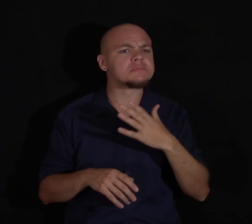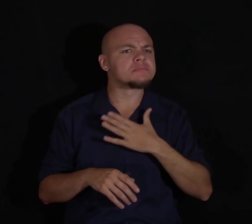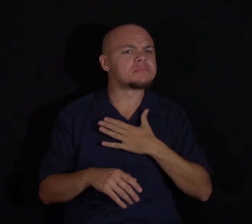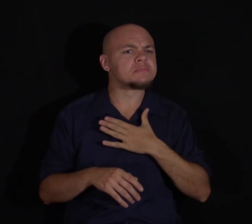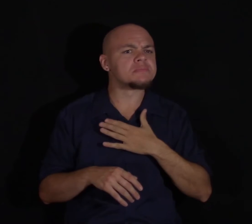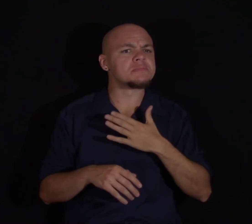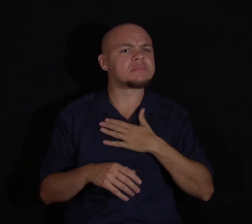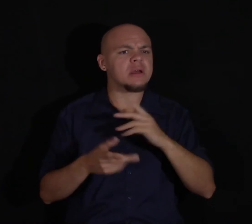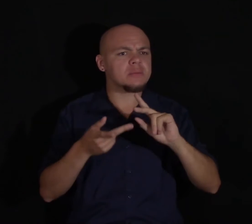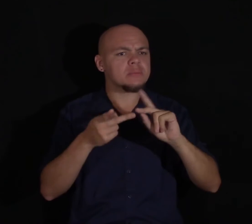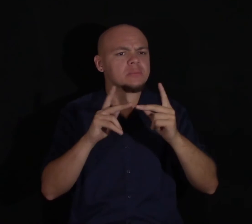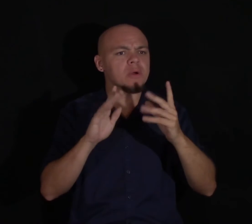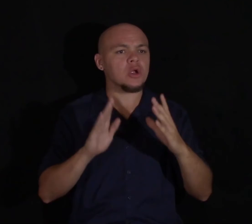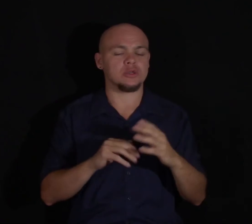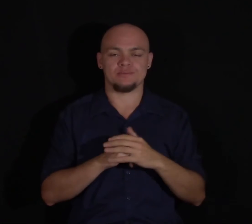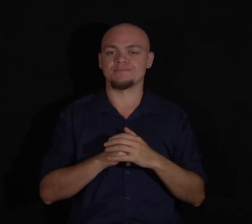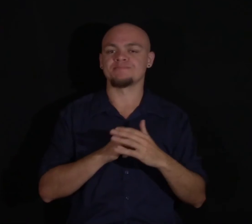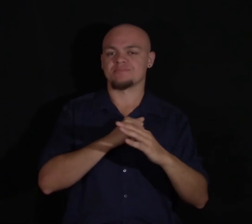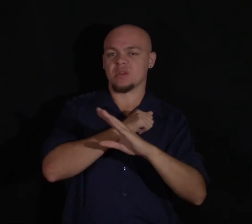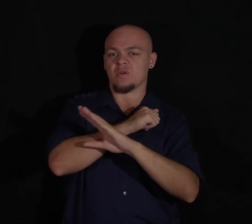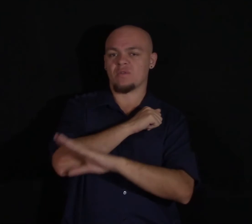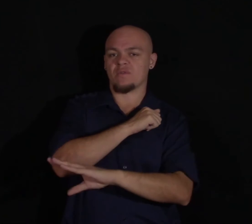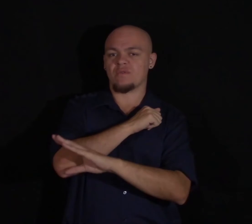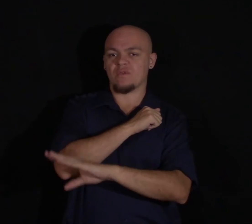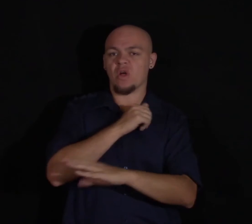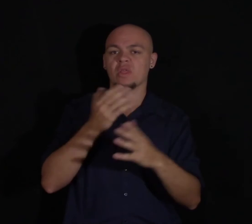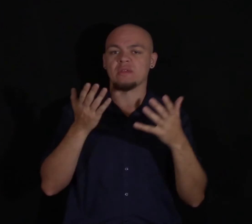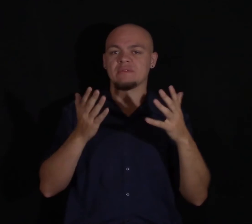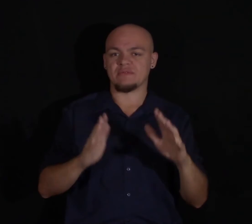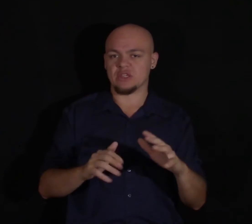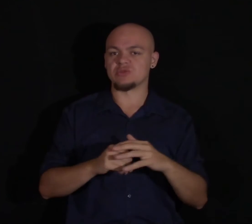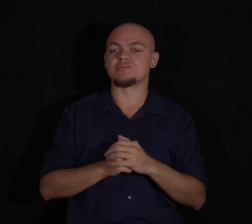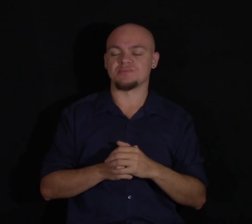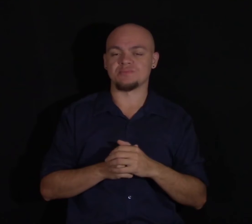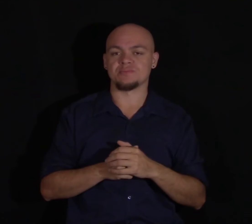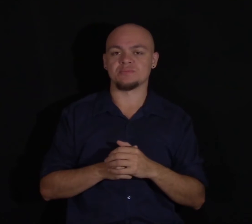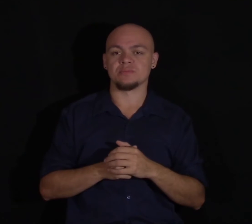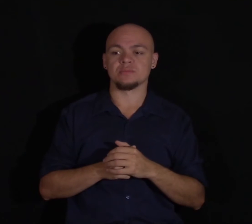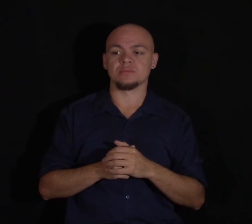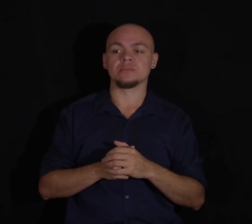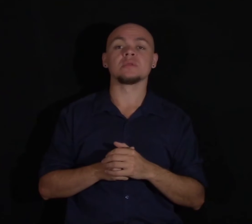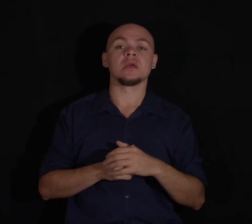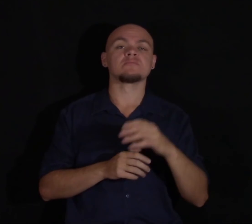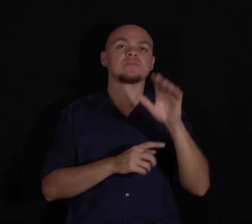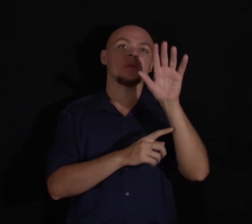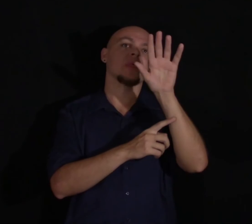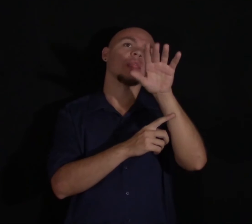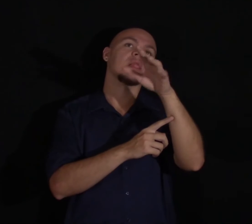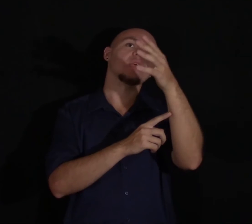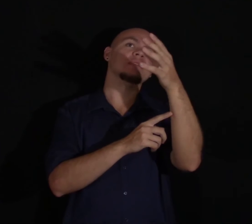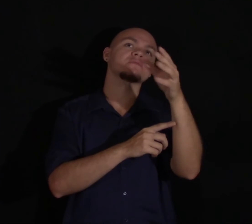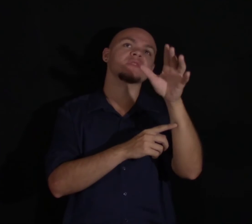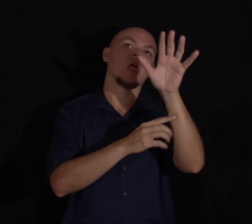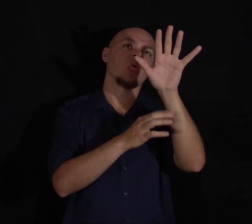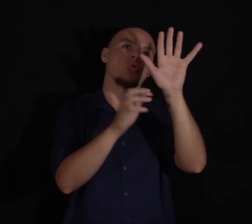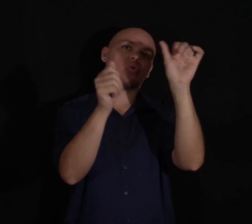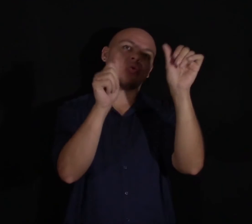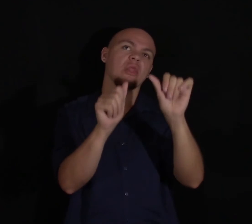Autumn passed thus. I saw, with surprise and grief, the leaves decay and fall, and nature again assume